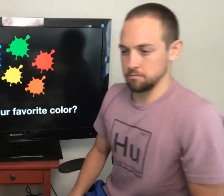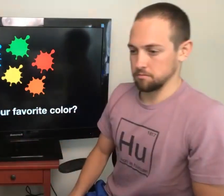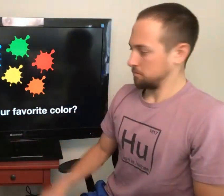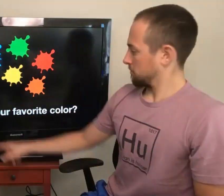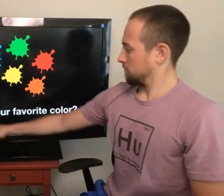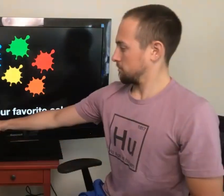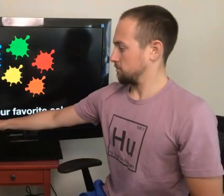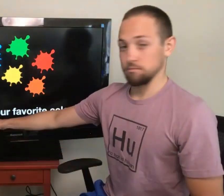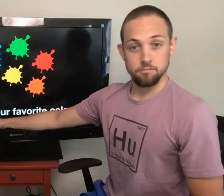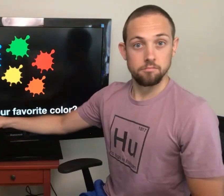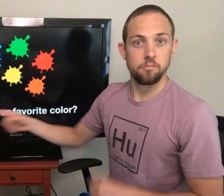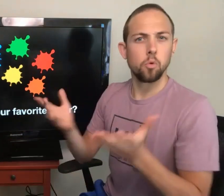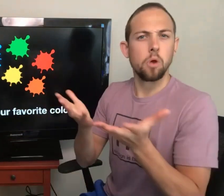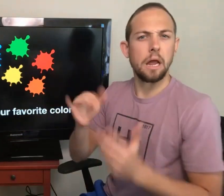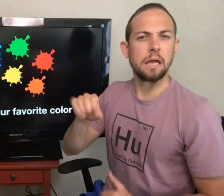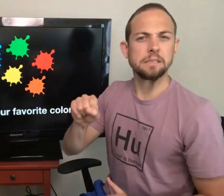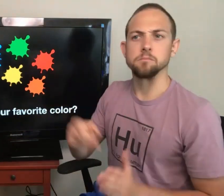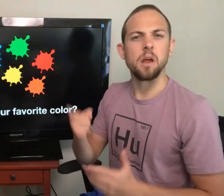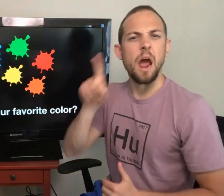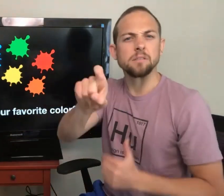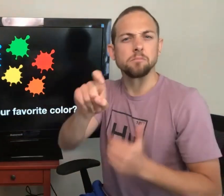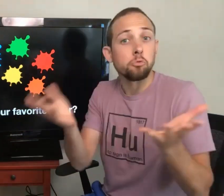to show that it's a question.